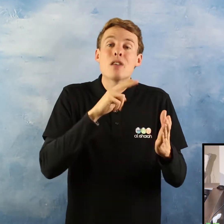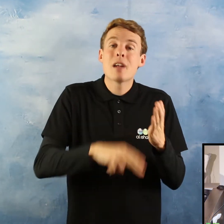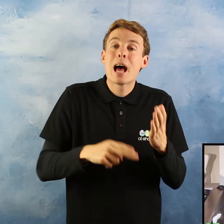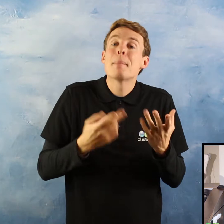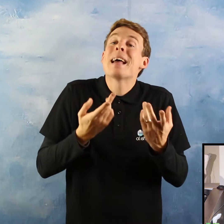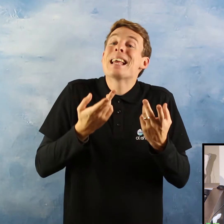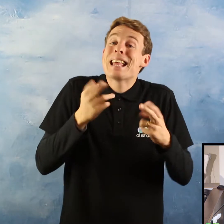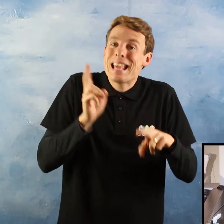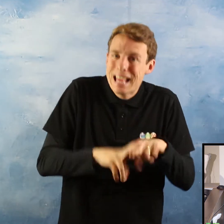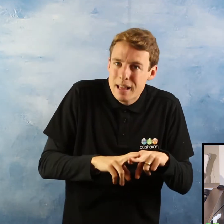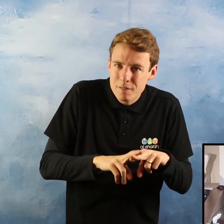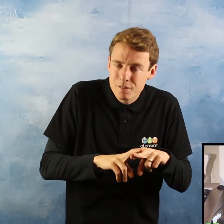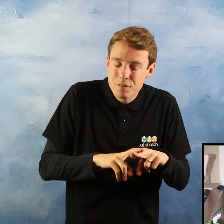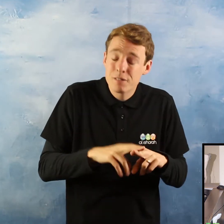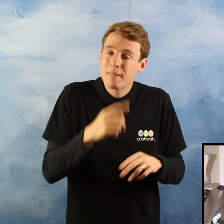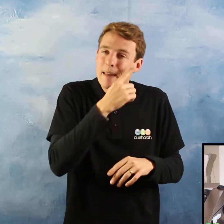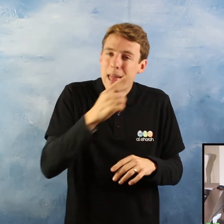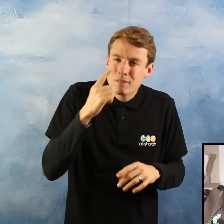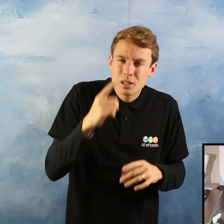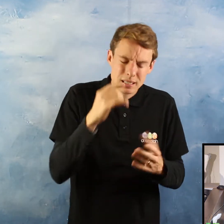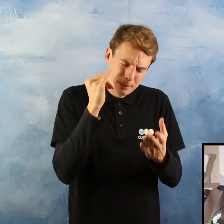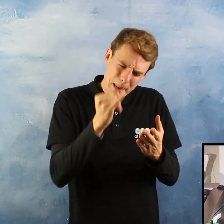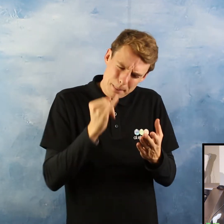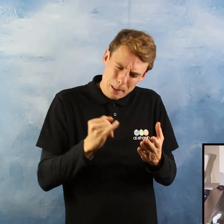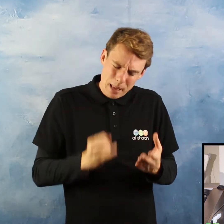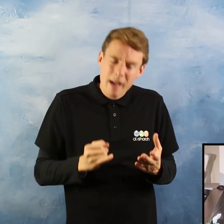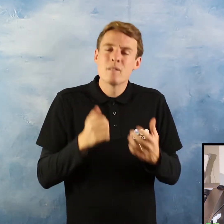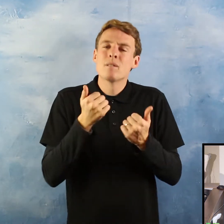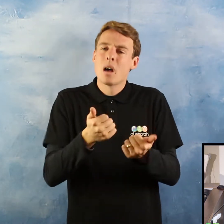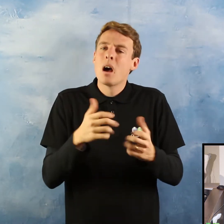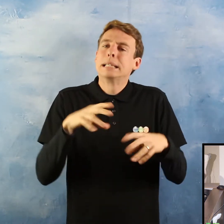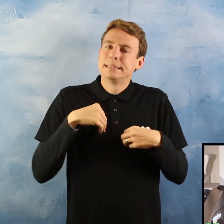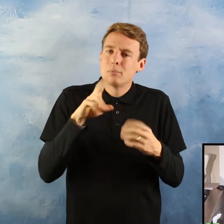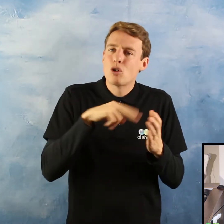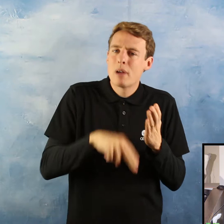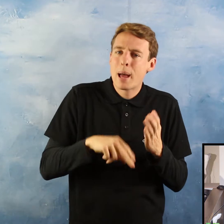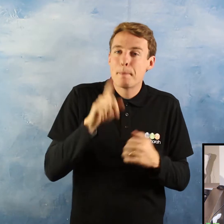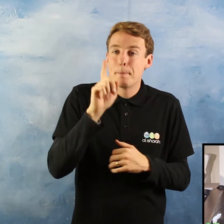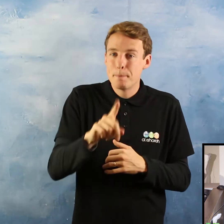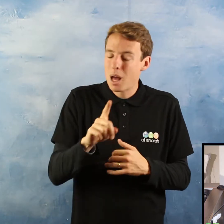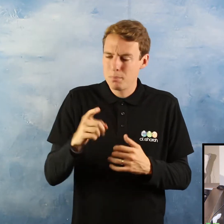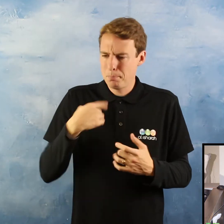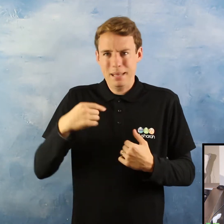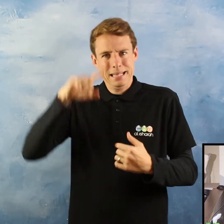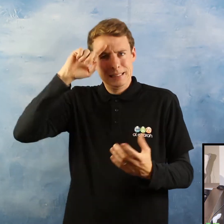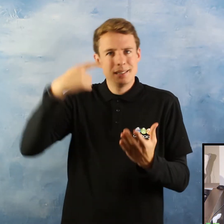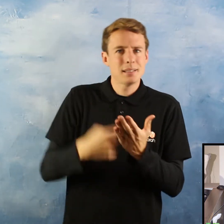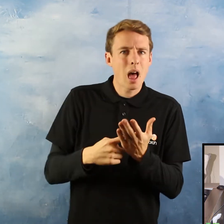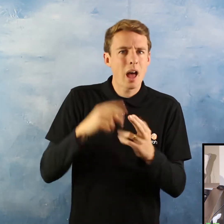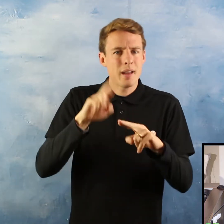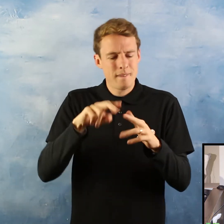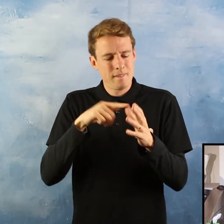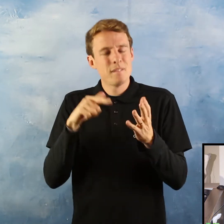it is haram. So I'm not giving a fatwa, but I'm saying because it's attitude. What is our attitude? Our attitude should